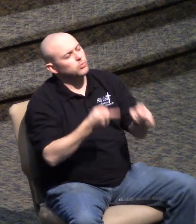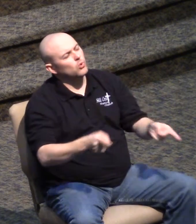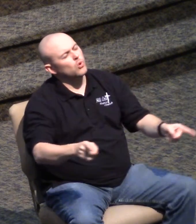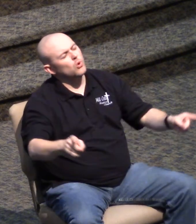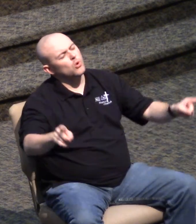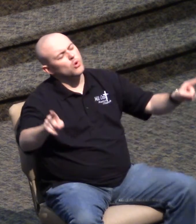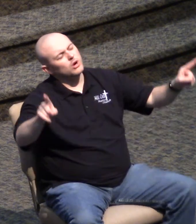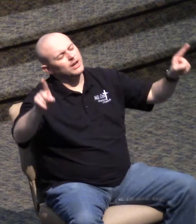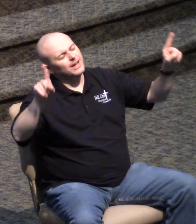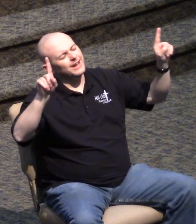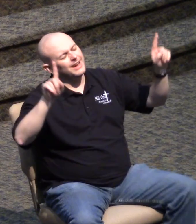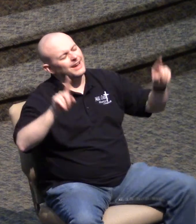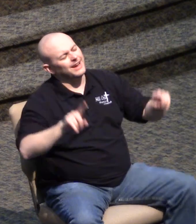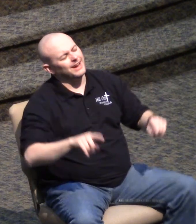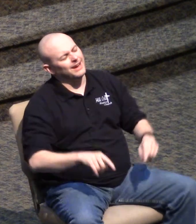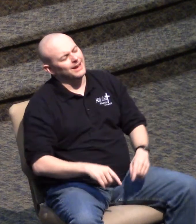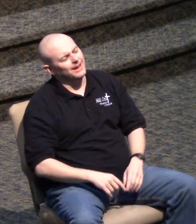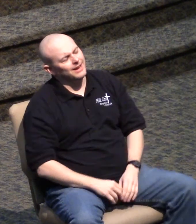us.